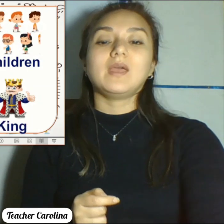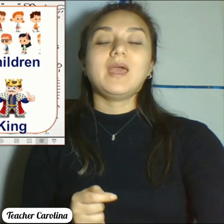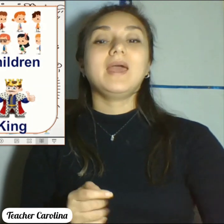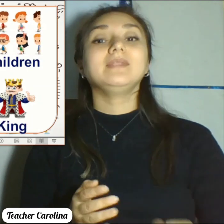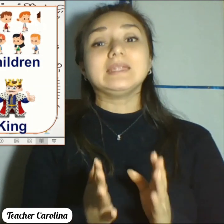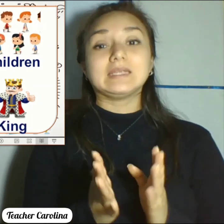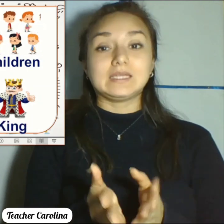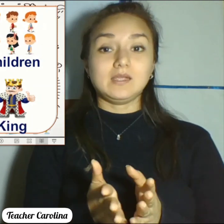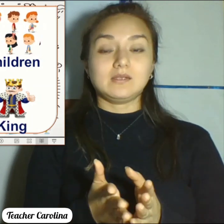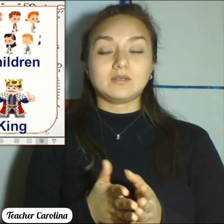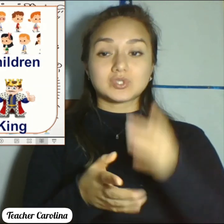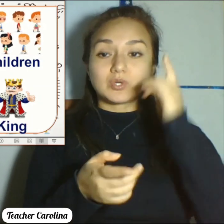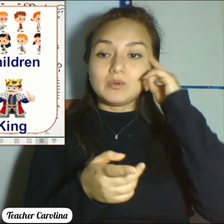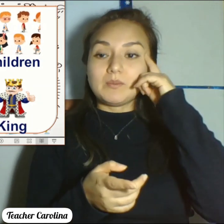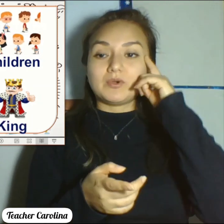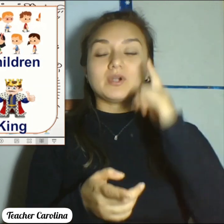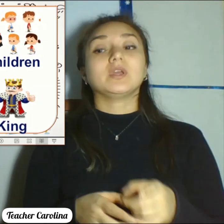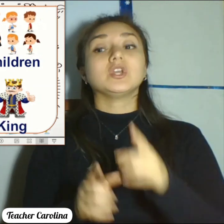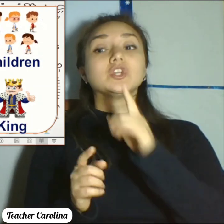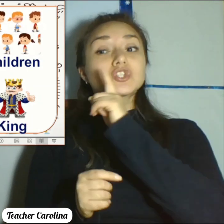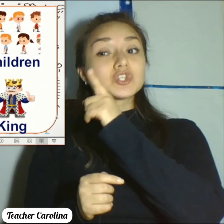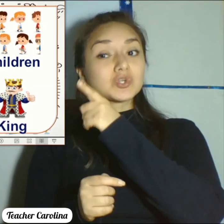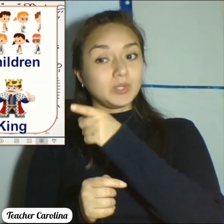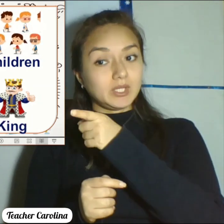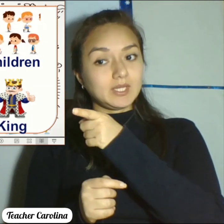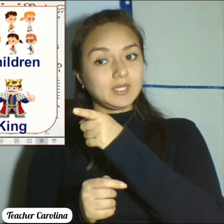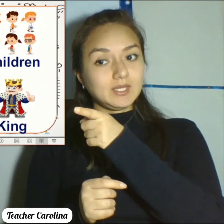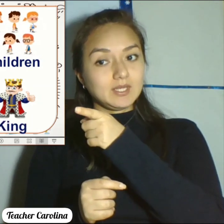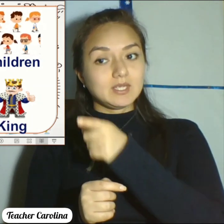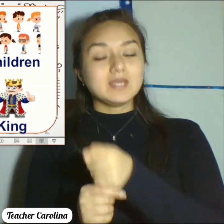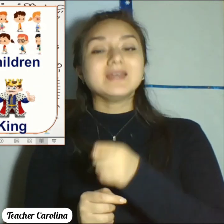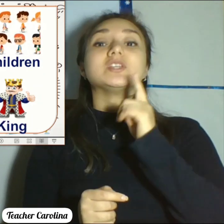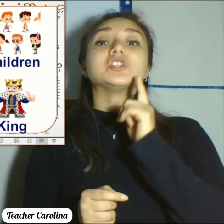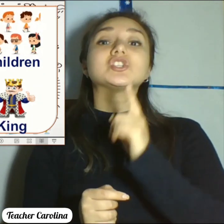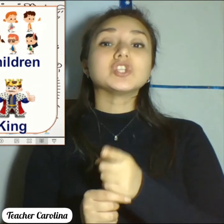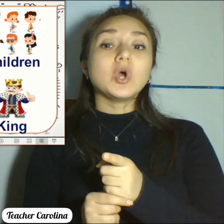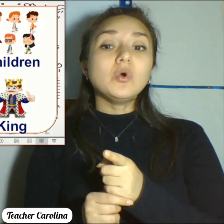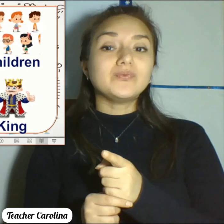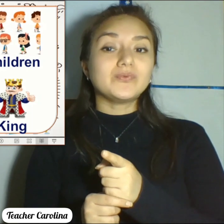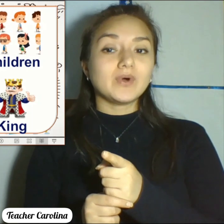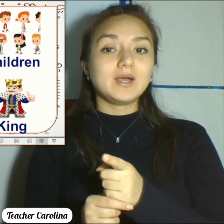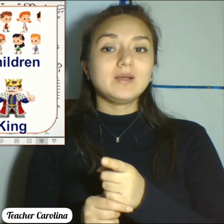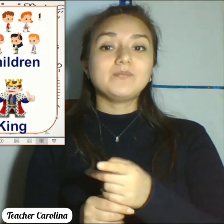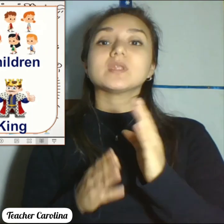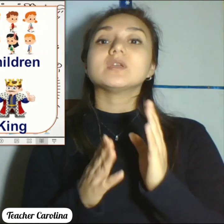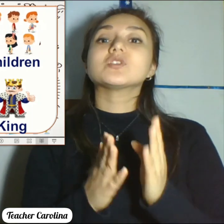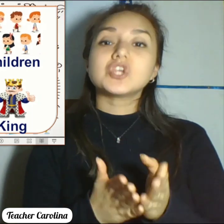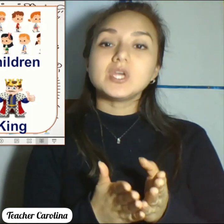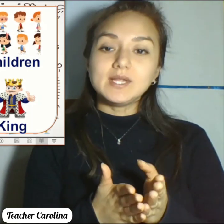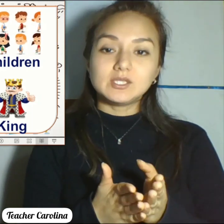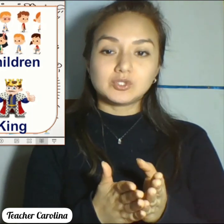and king. So remember, tree, sofa,